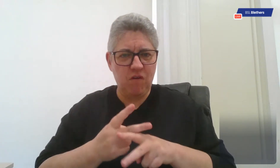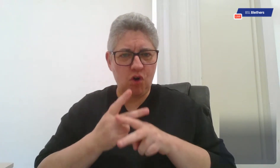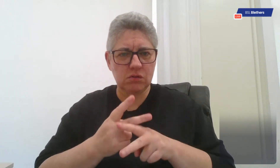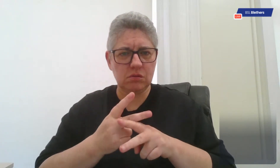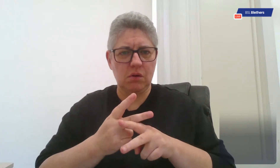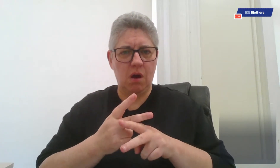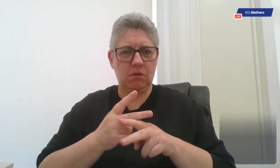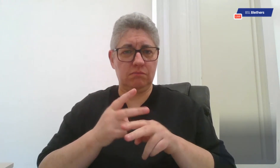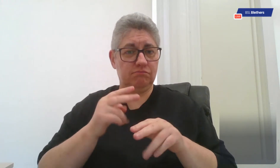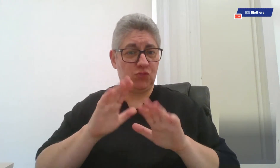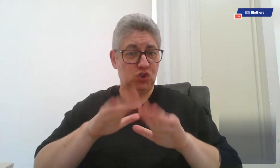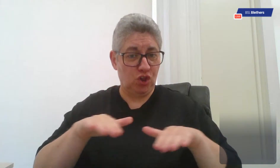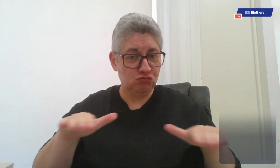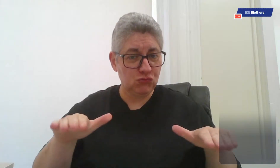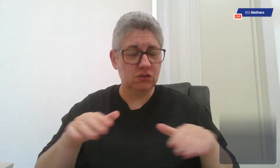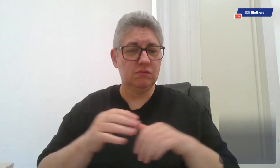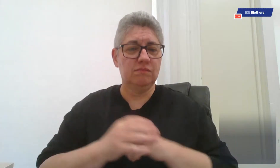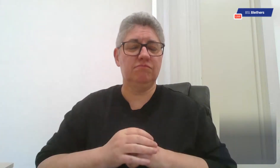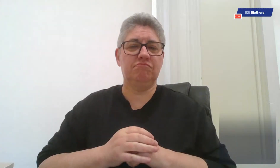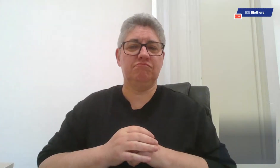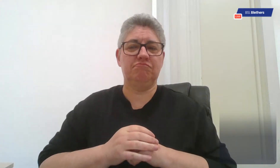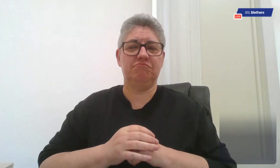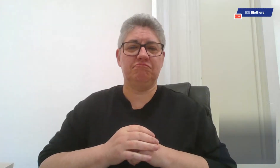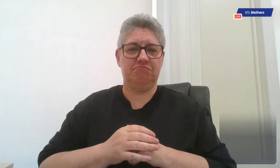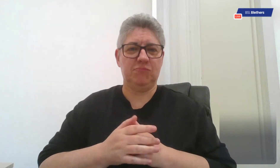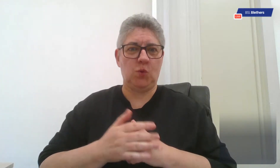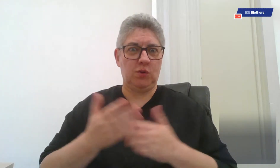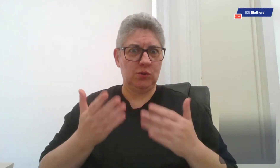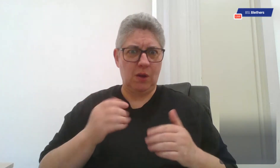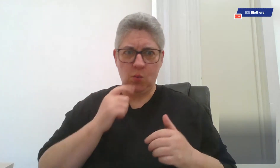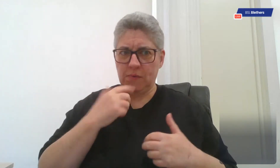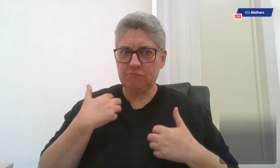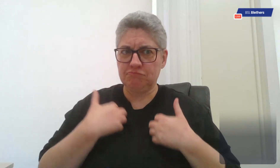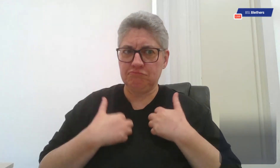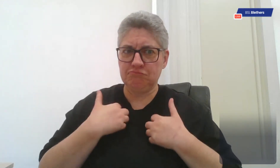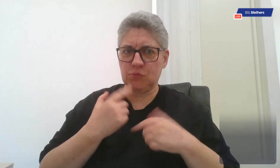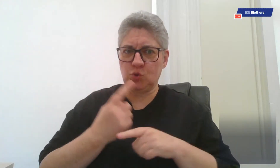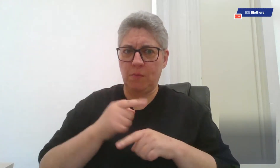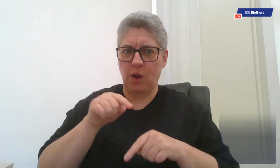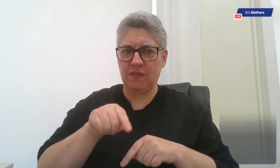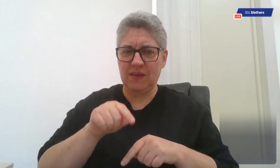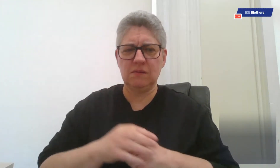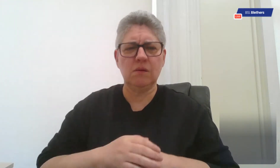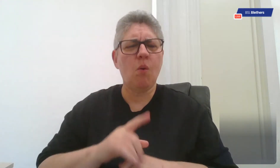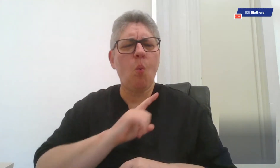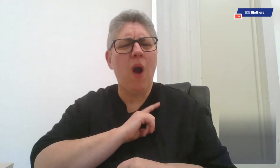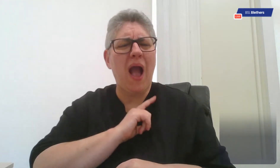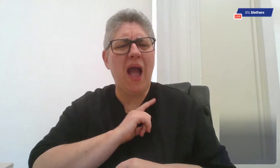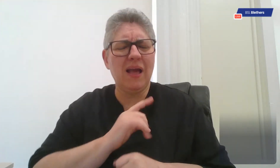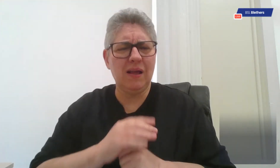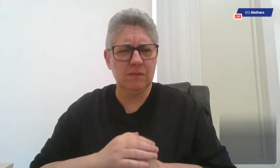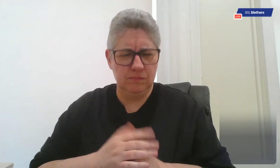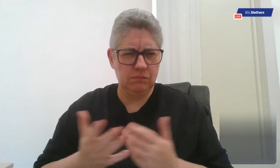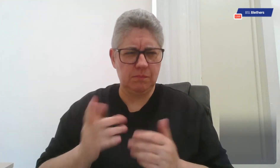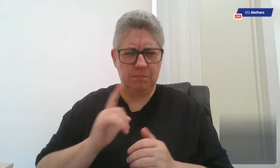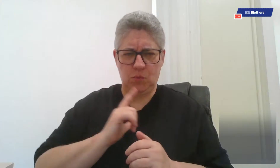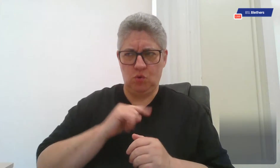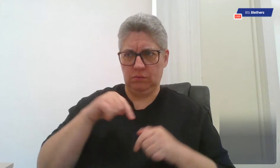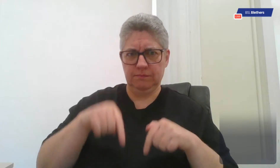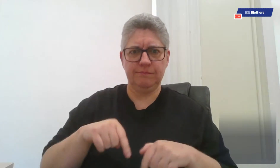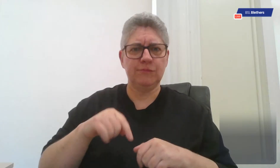So we'll be talking to someone who has experience as a foster carer with children.